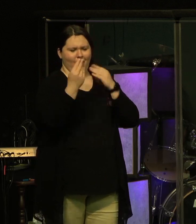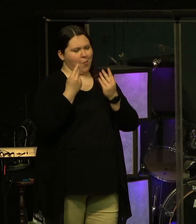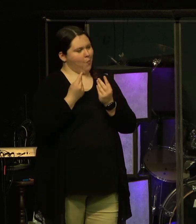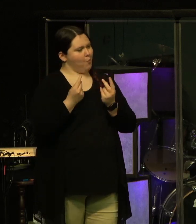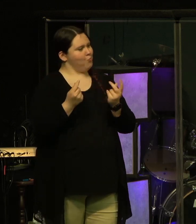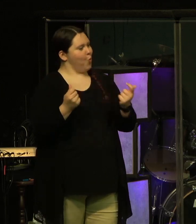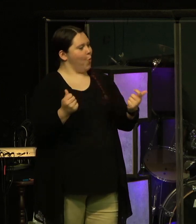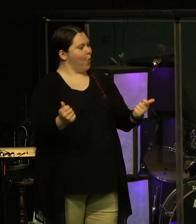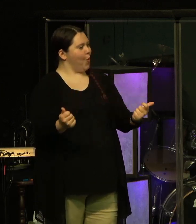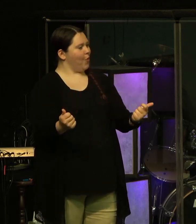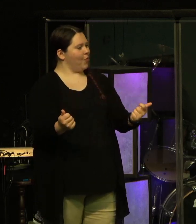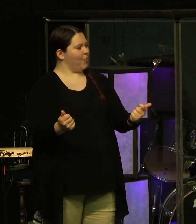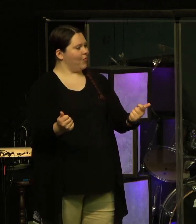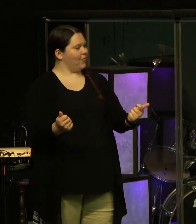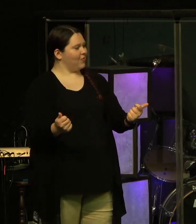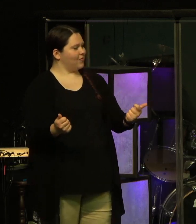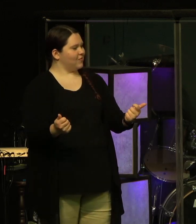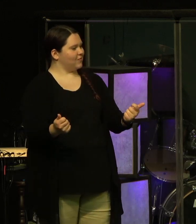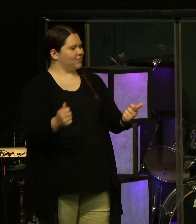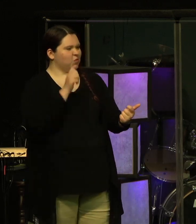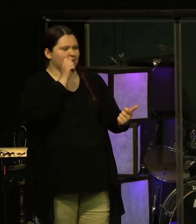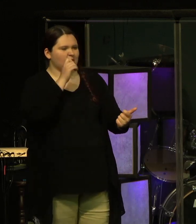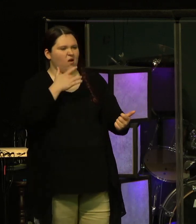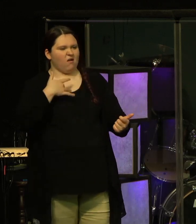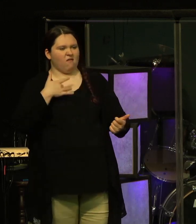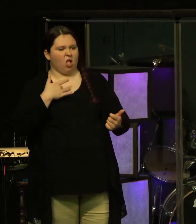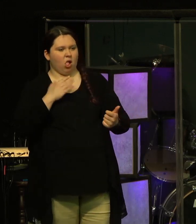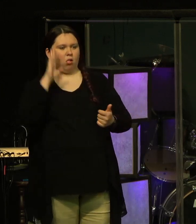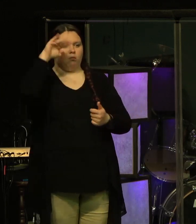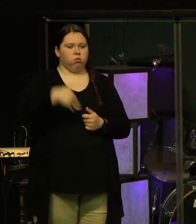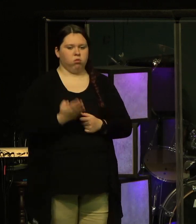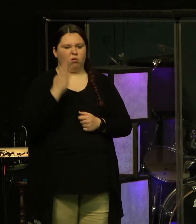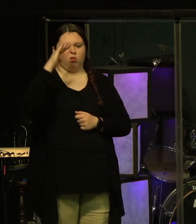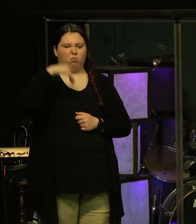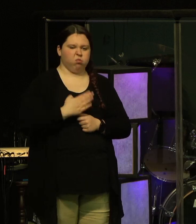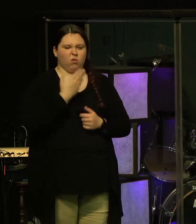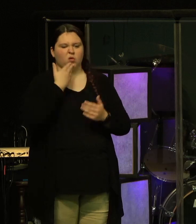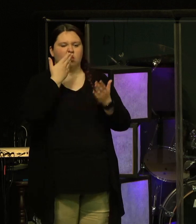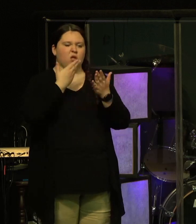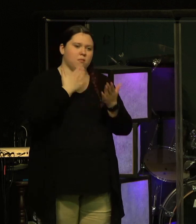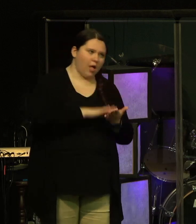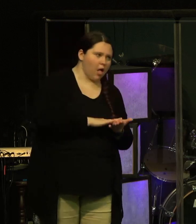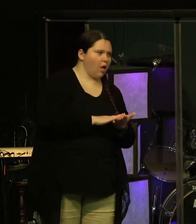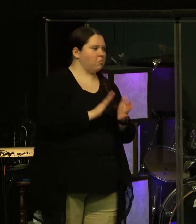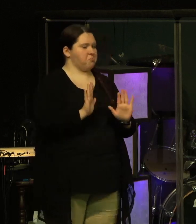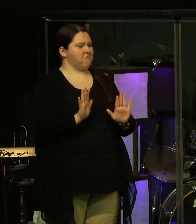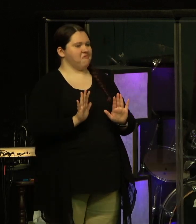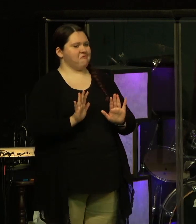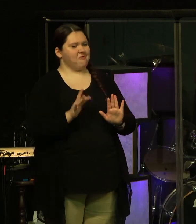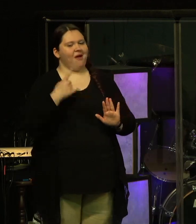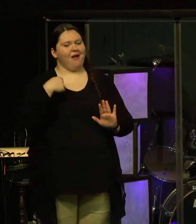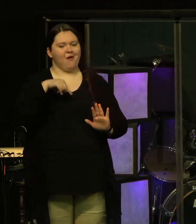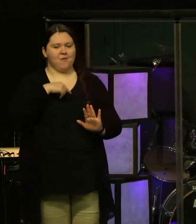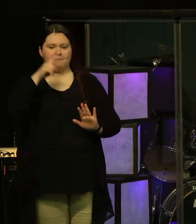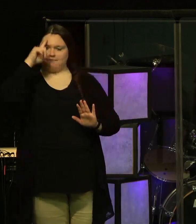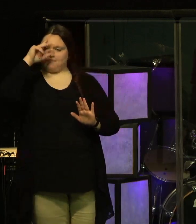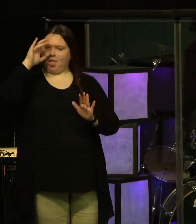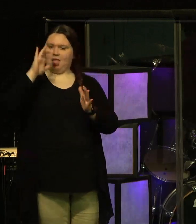We don't even come off of one before the next one is taking place. That's just our life as a believer. We're